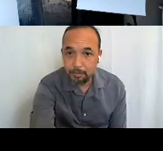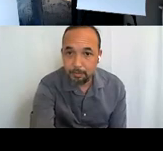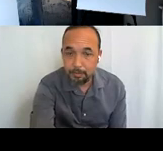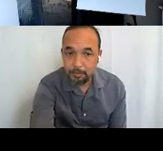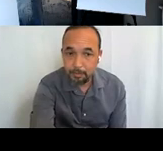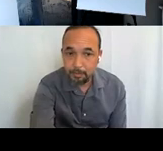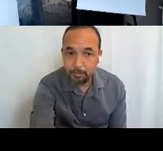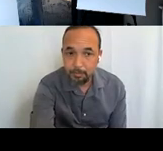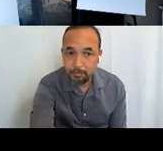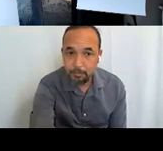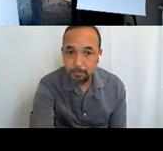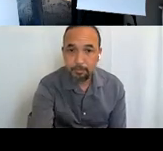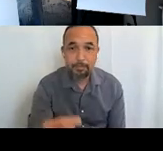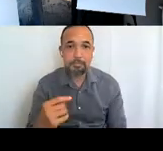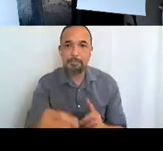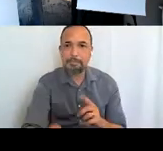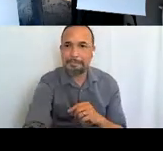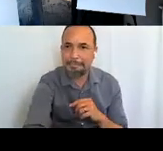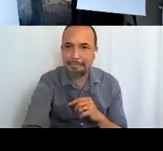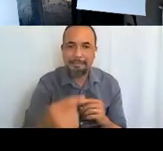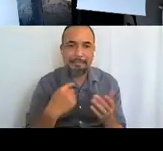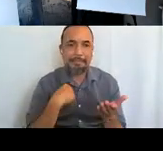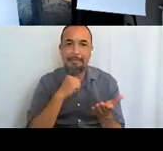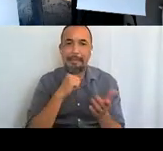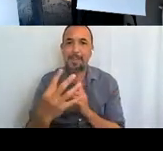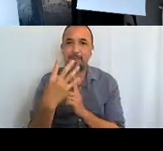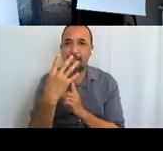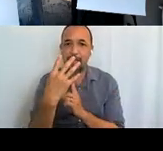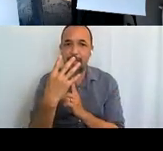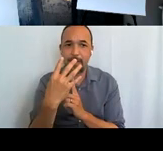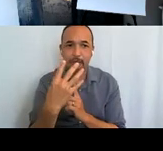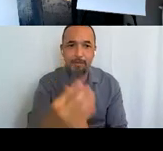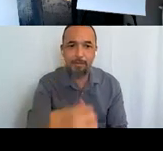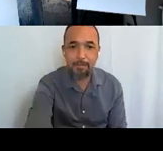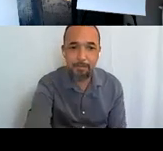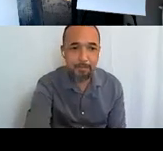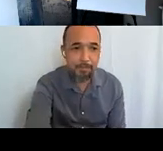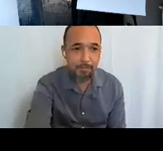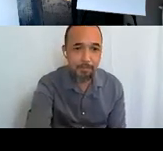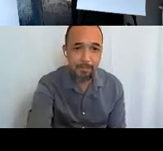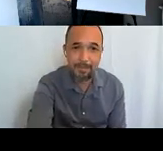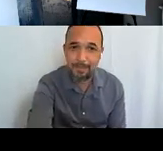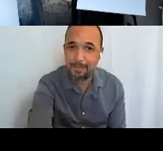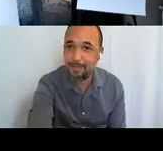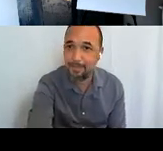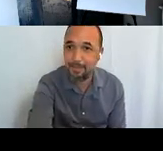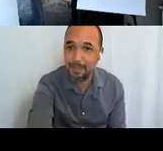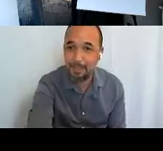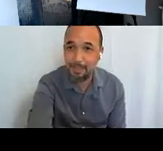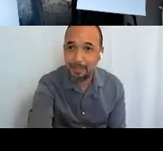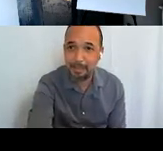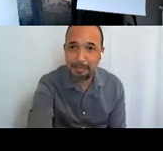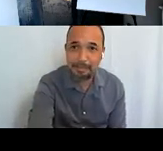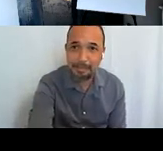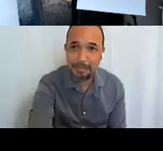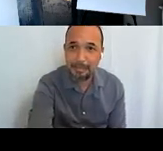So this is sort of what the hunt list looks like. I'm not spotlighted. Hey guys, can we spotlight